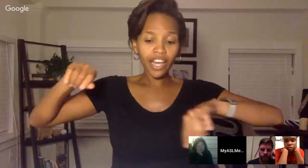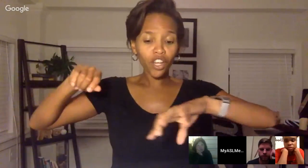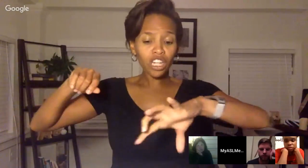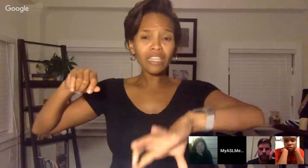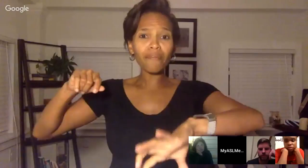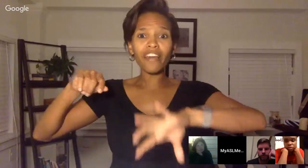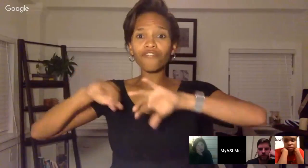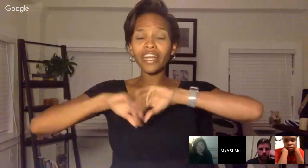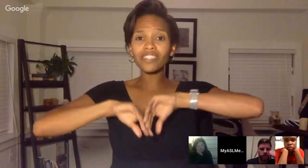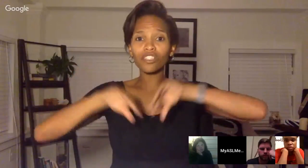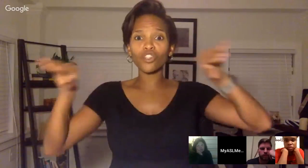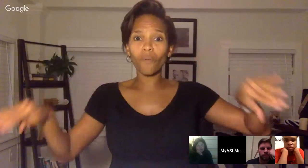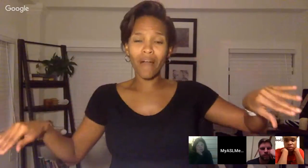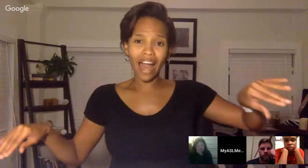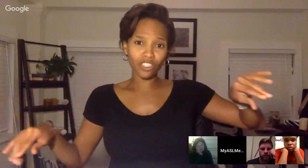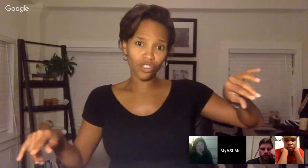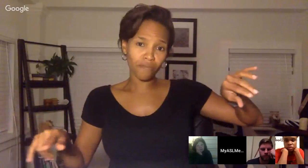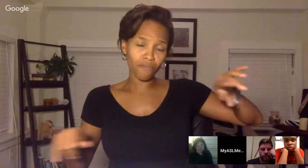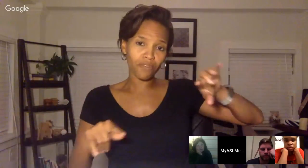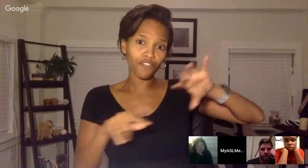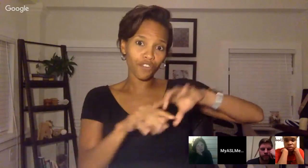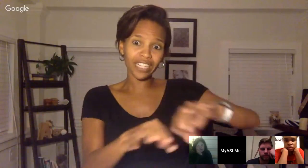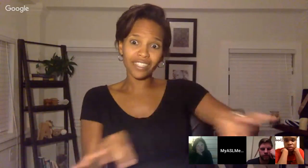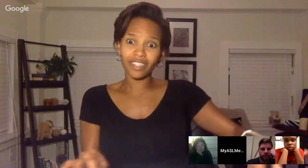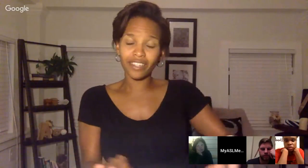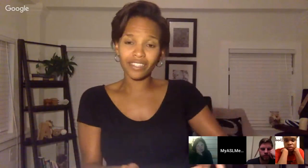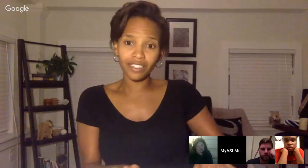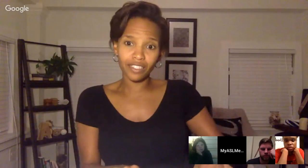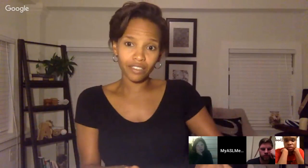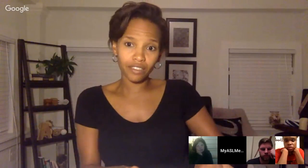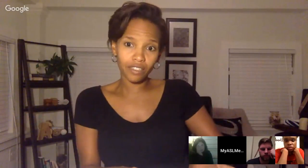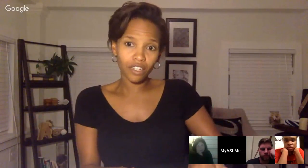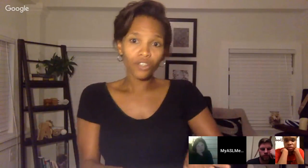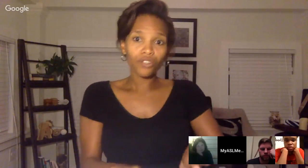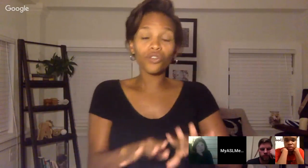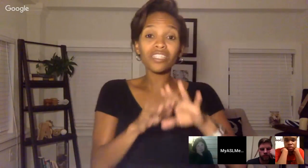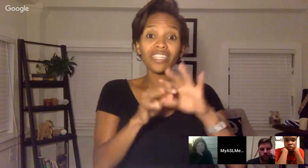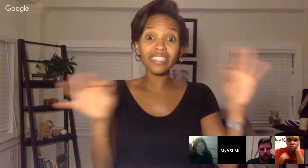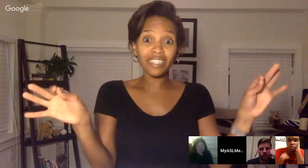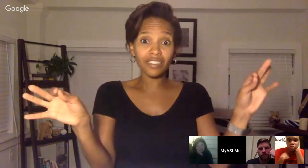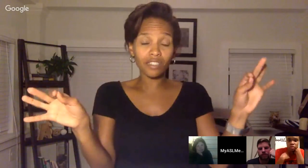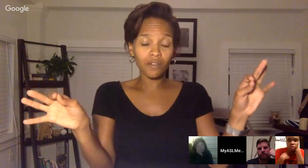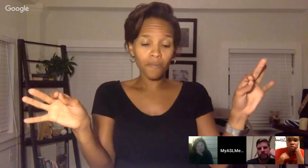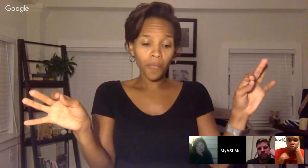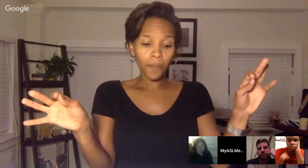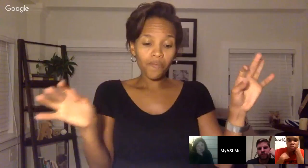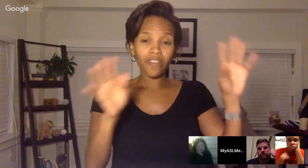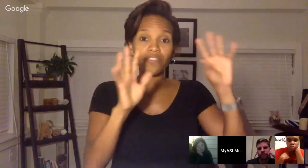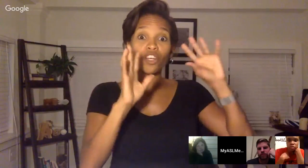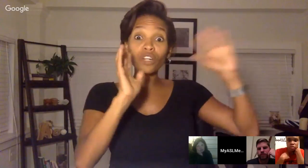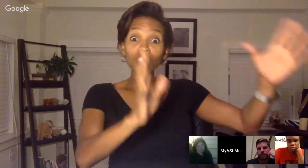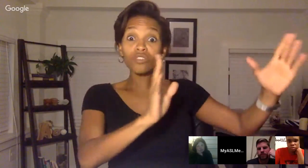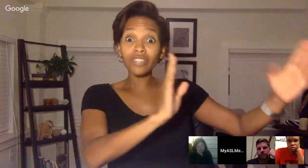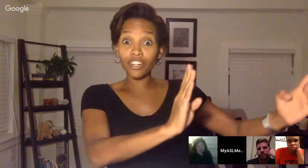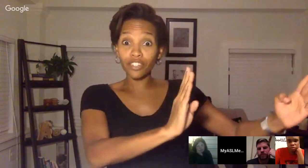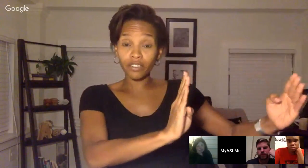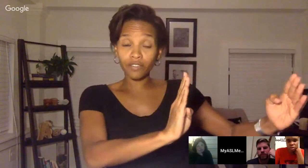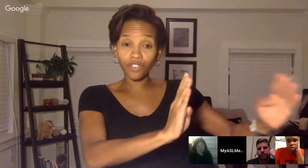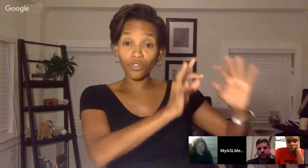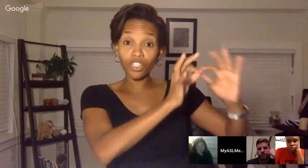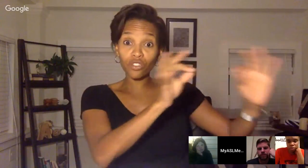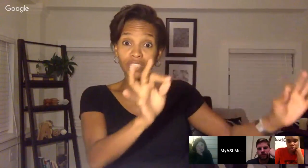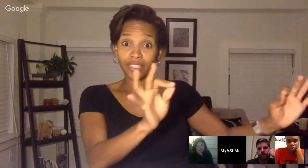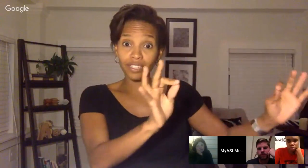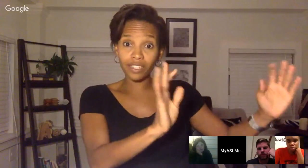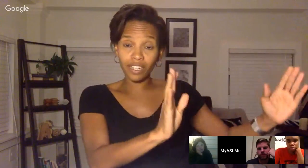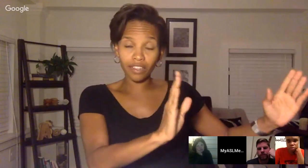phrases. And notice that my phrases don't match the phrases in the sentence. So the sentence the original narrative,